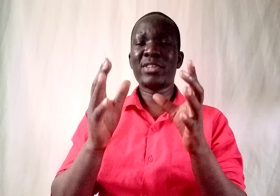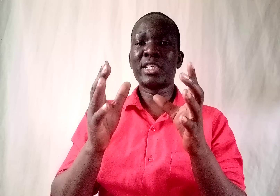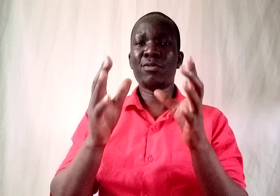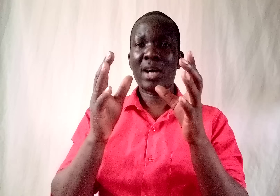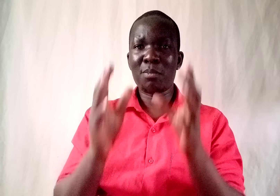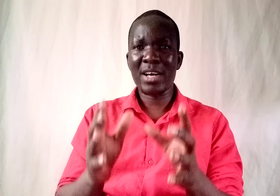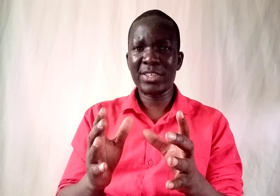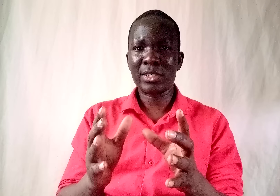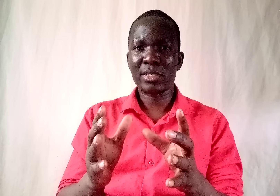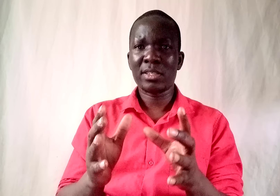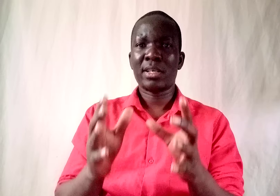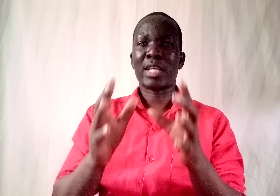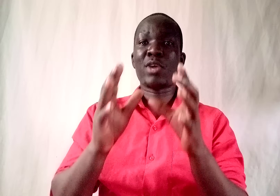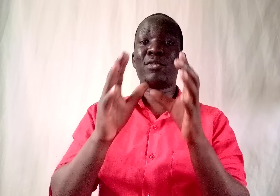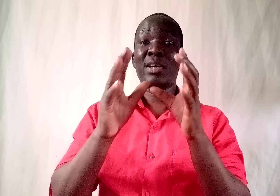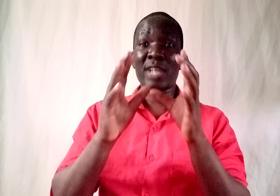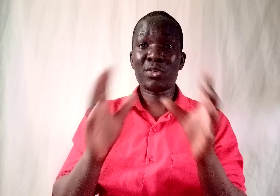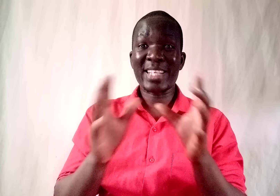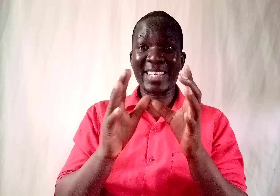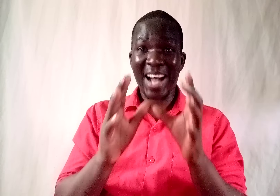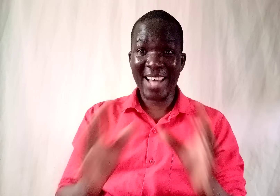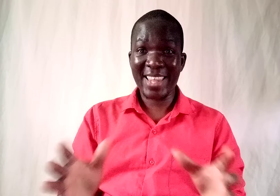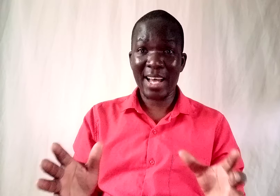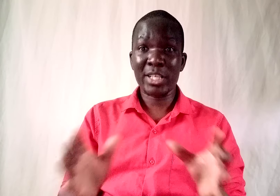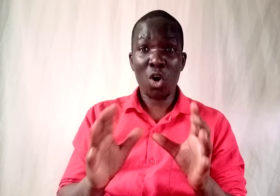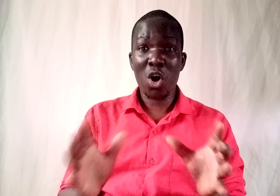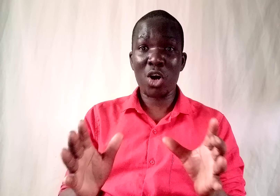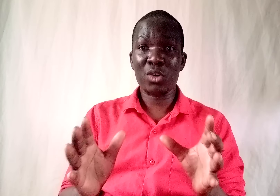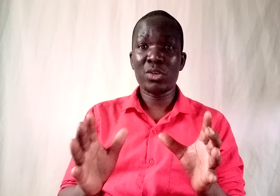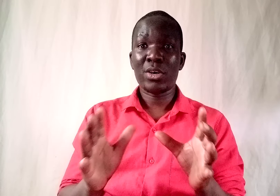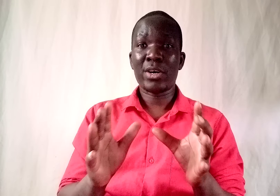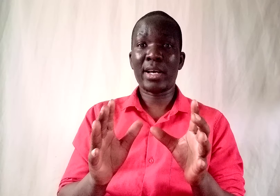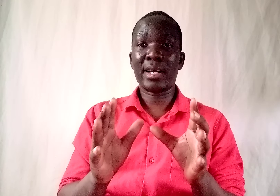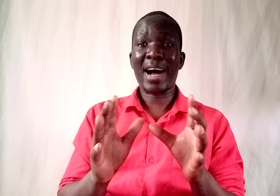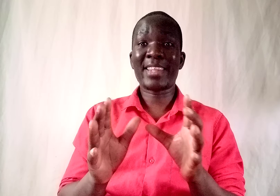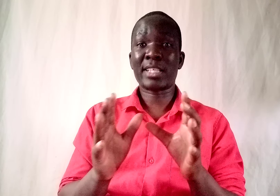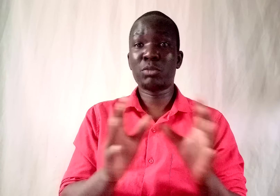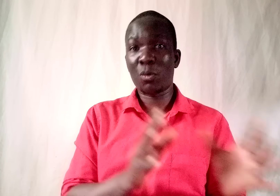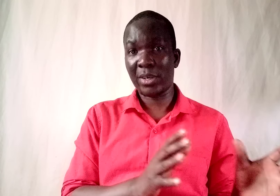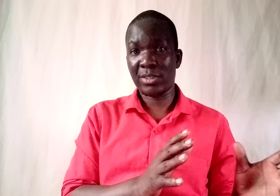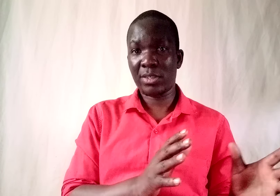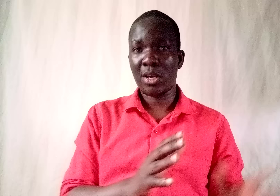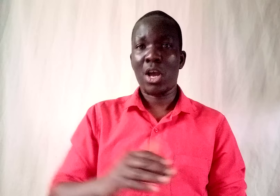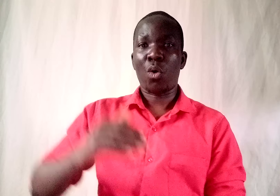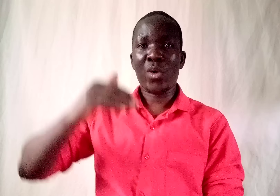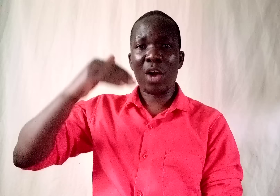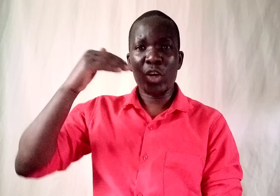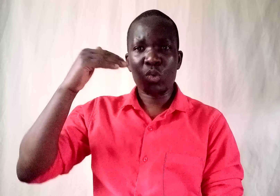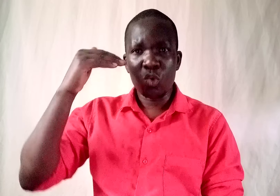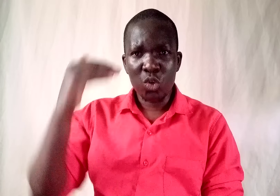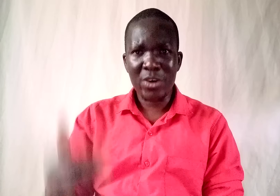these vocabularies that we have left out in all other subtopics, we are going to know